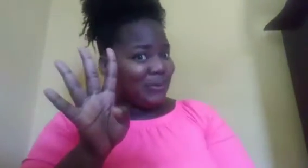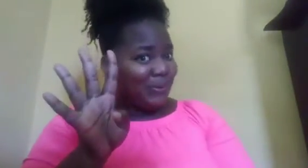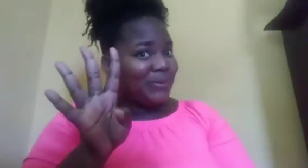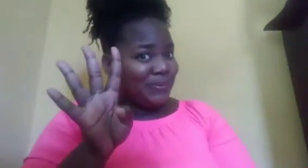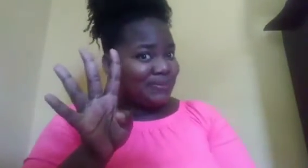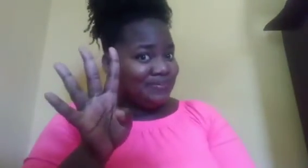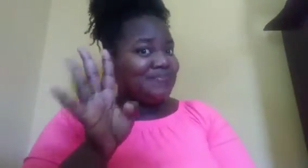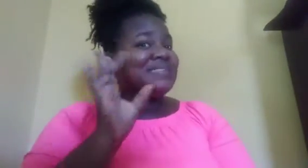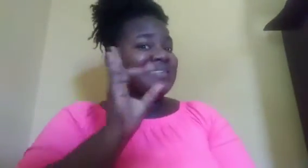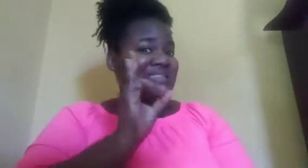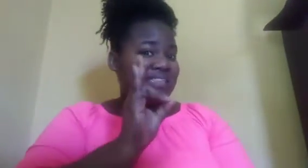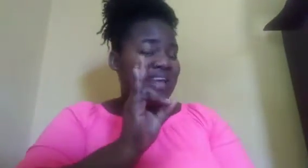74.